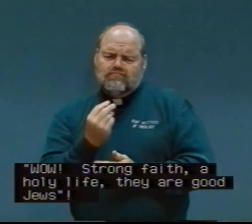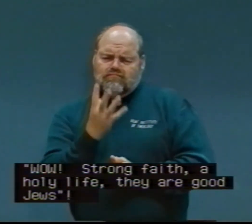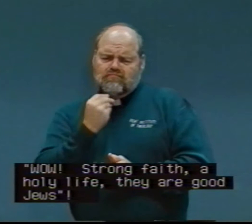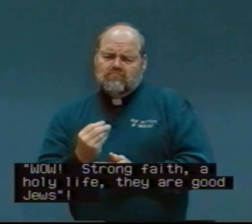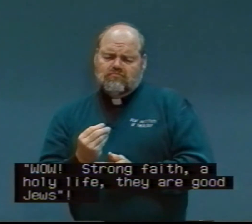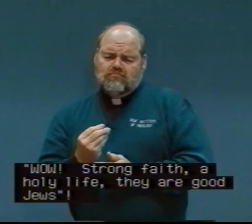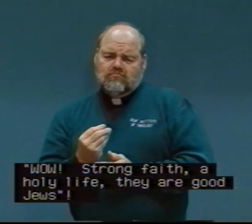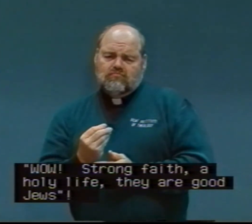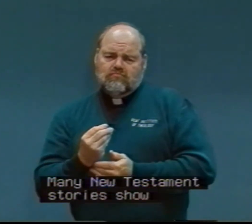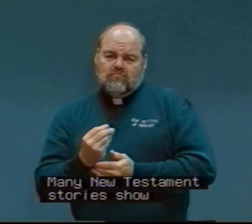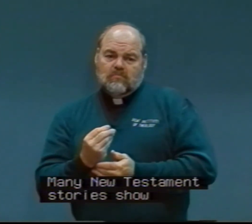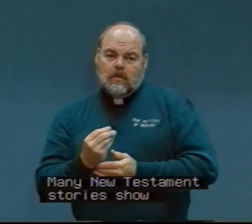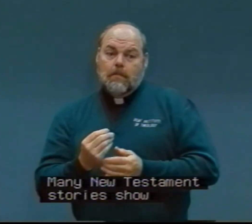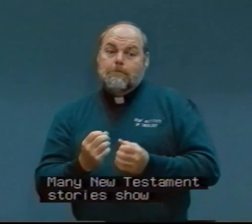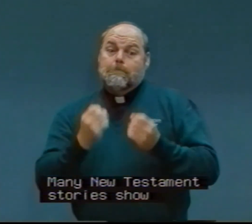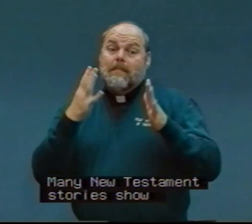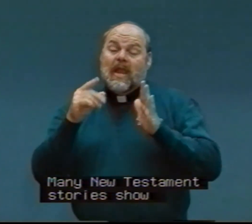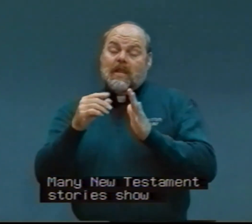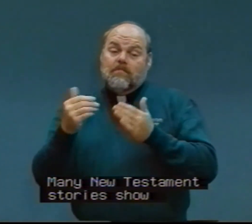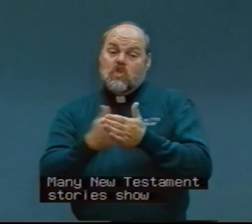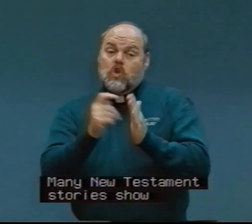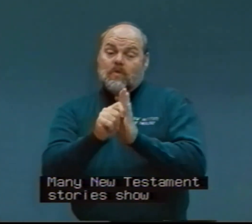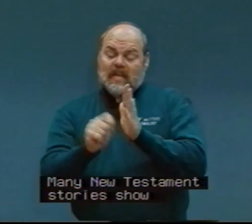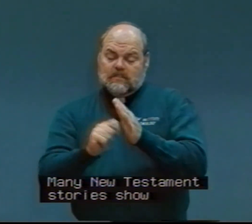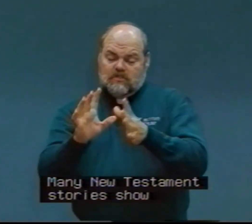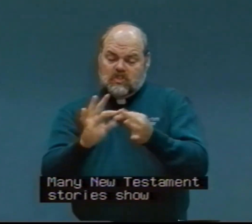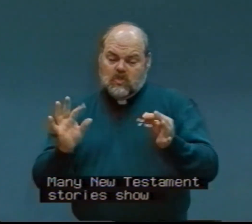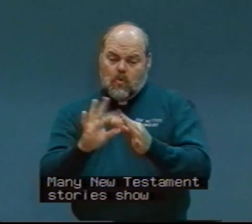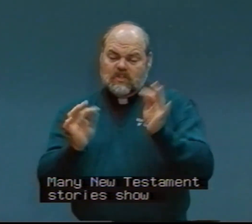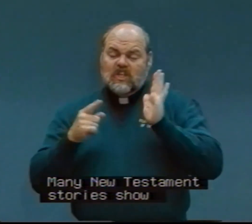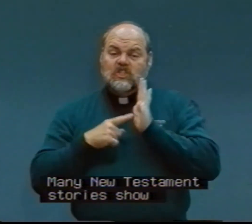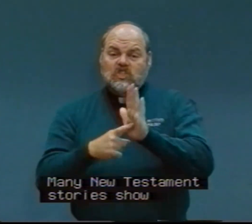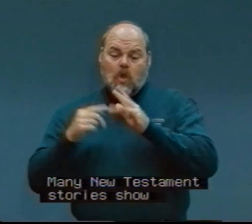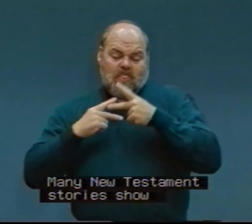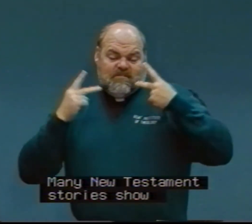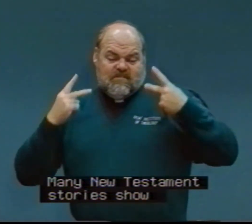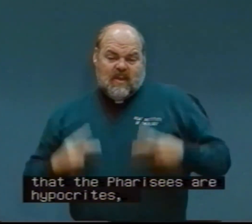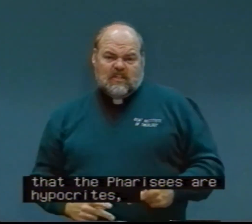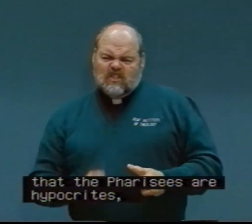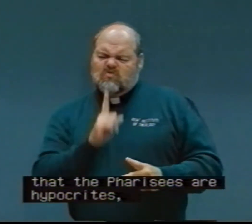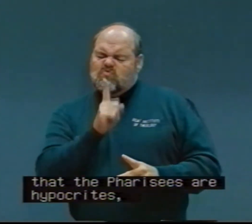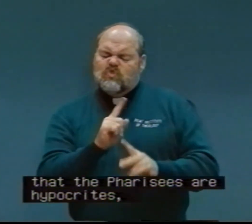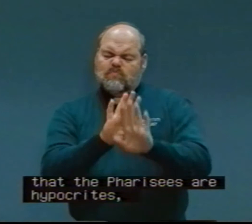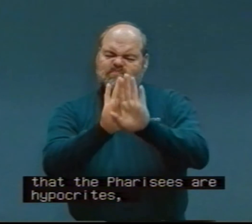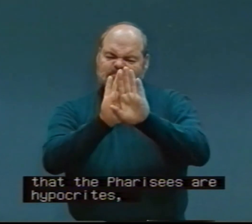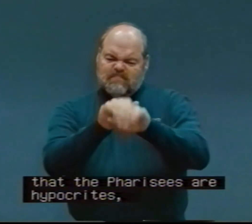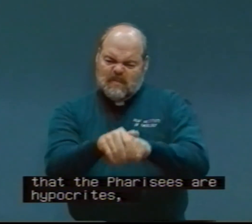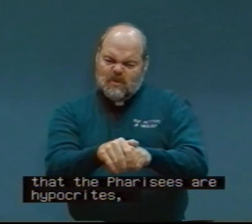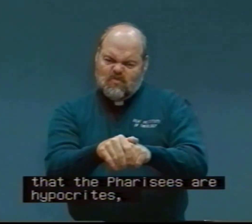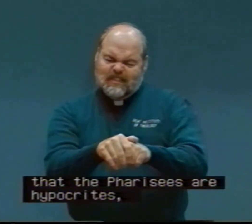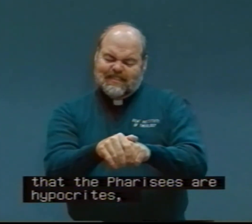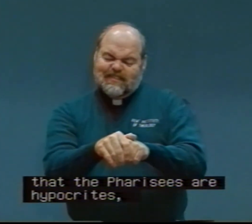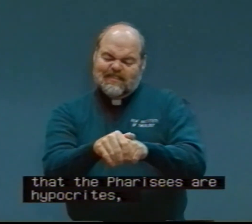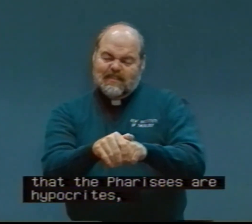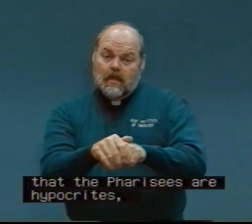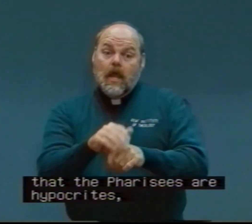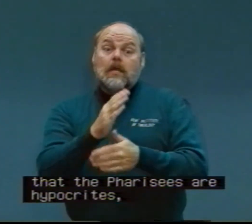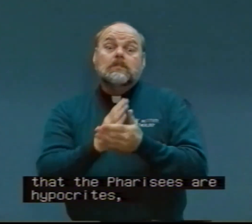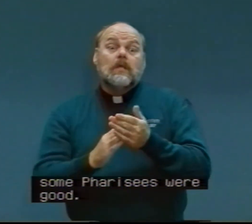are good Jews. Many New Testament stories show that the Pharisees are